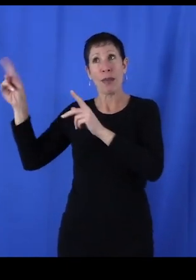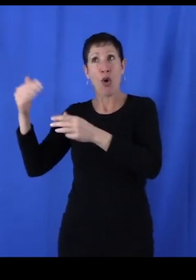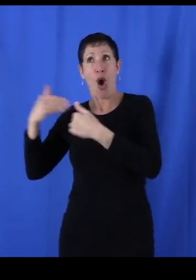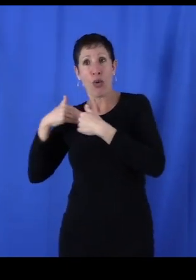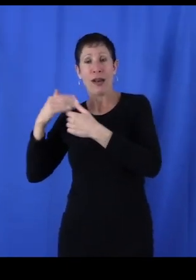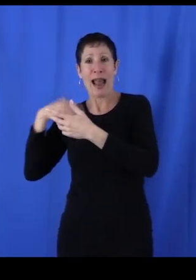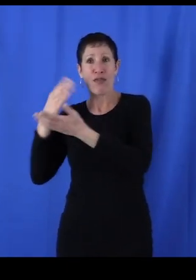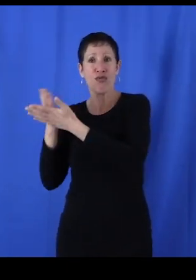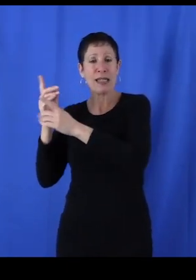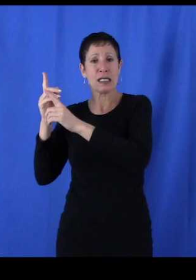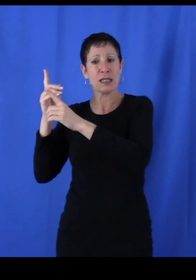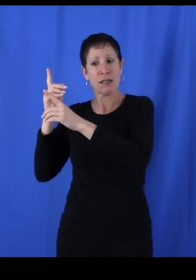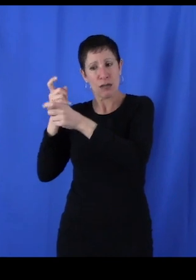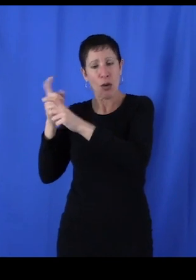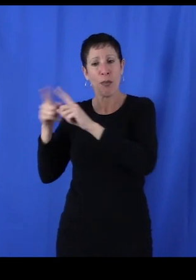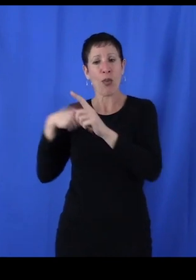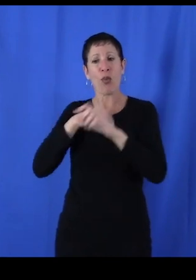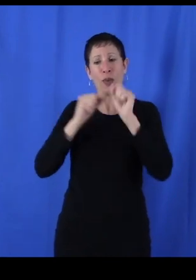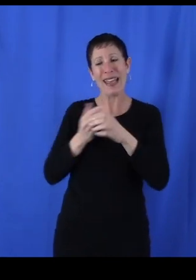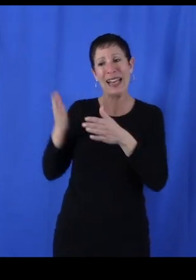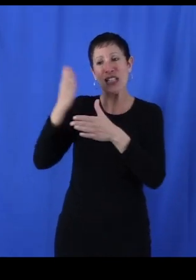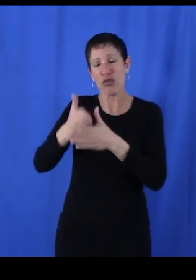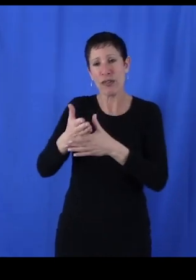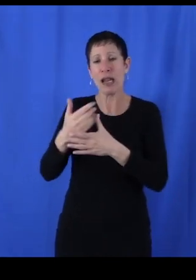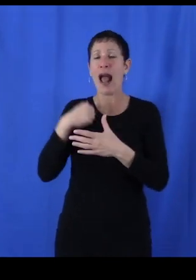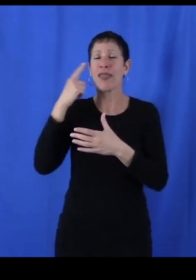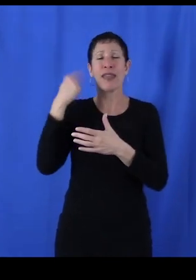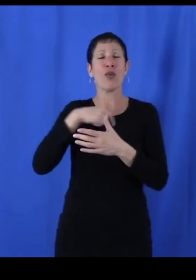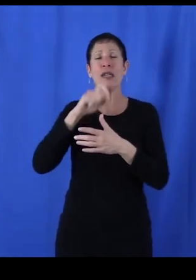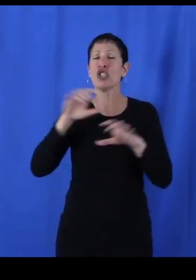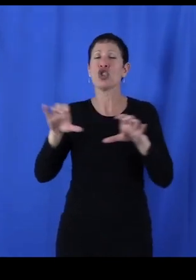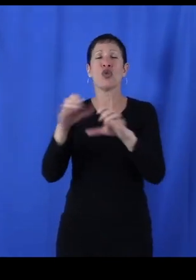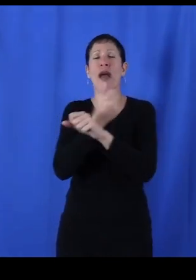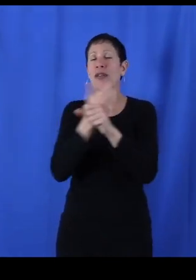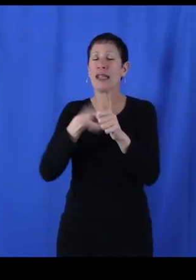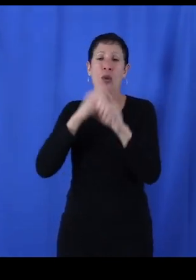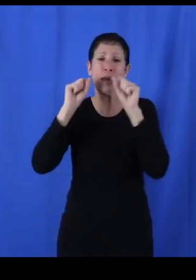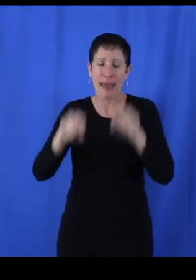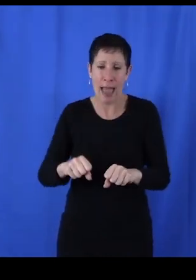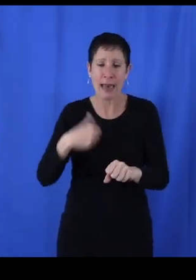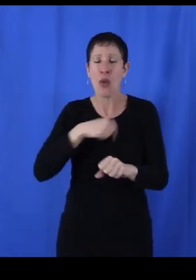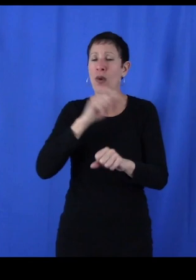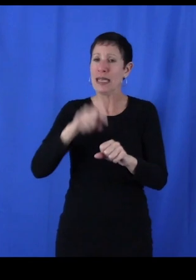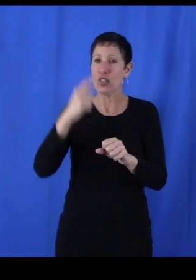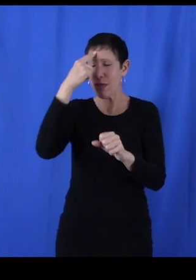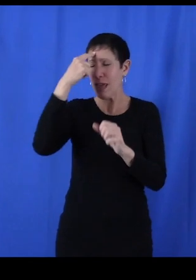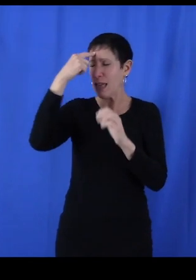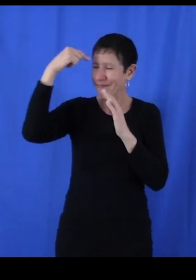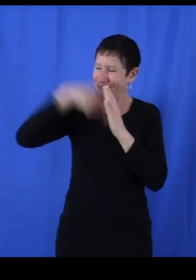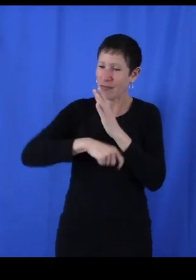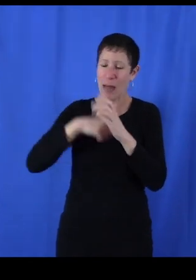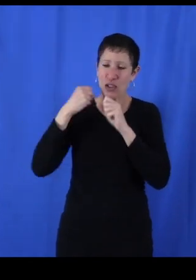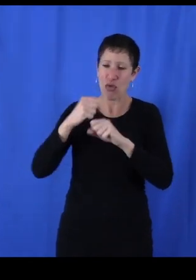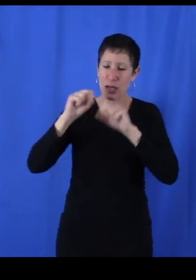intervene into. So I think that we need to throw everything at it, and I think we need to think as rigorously as possible about what